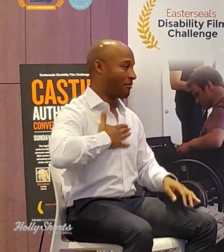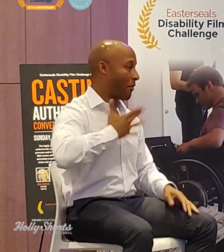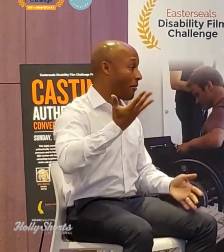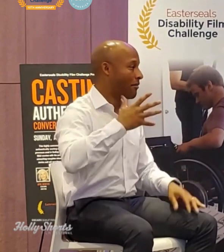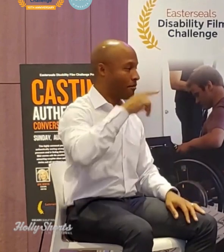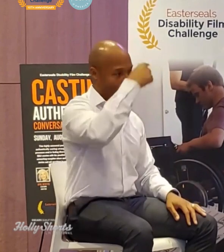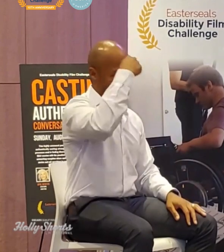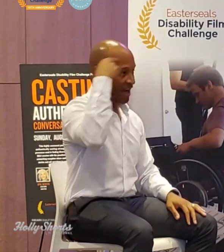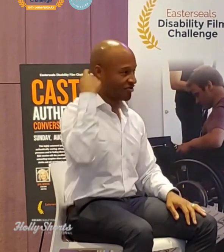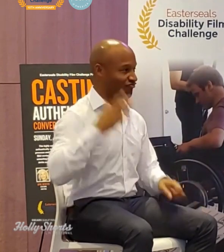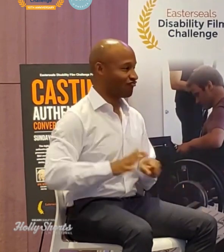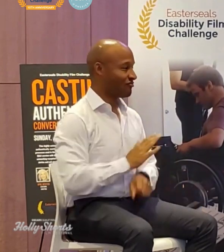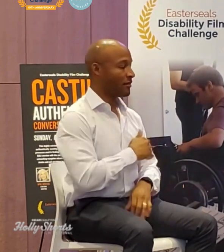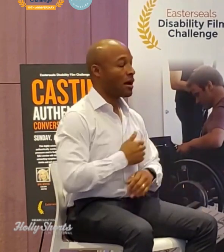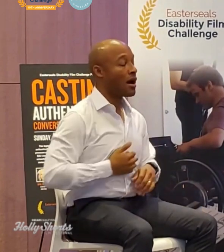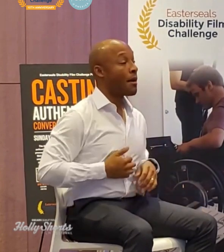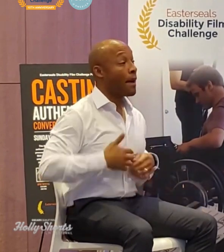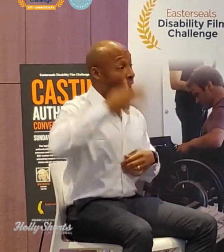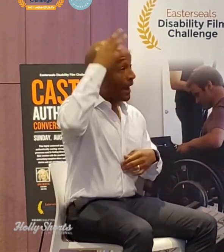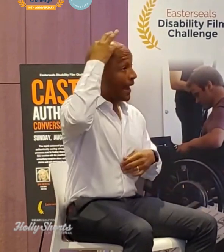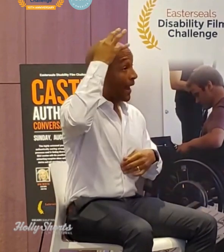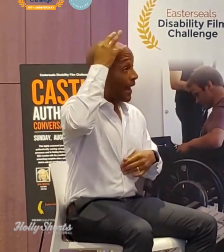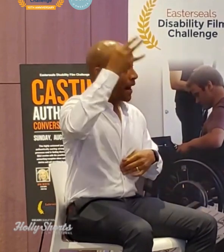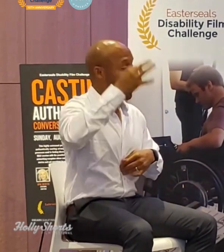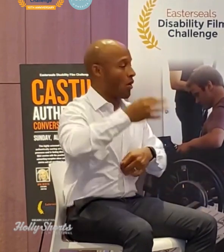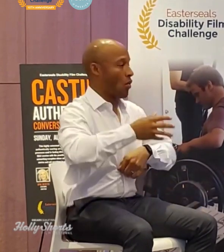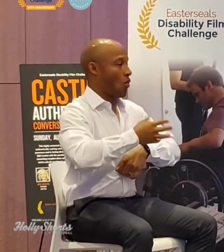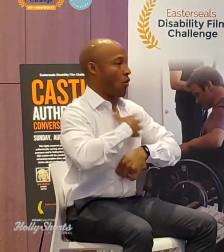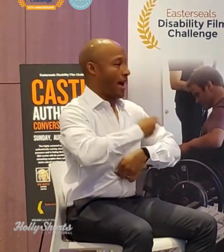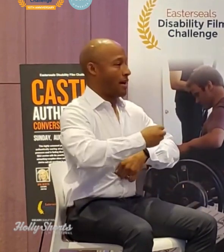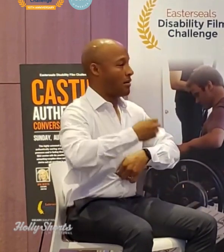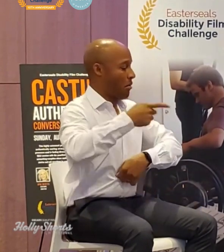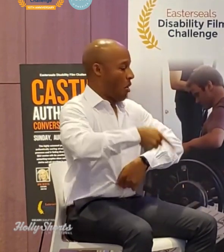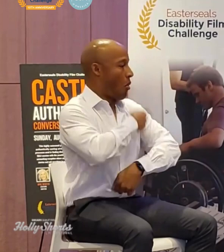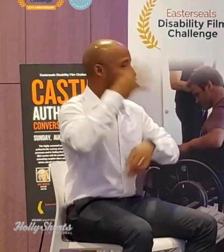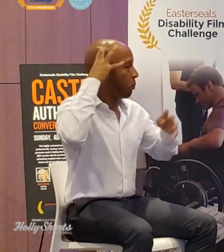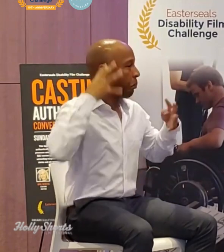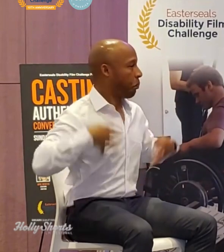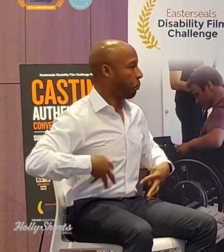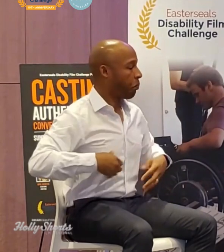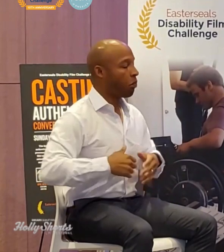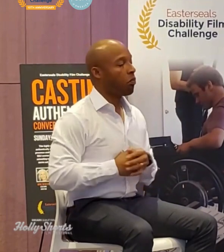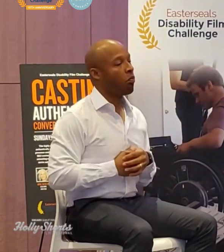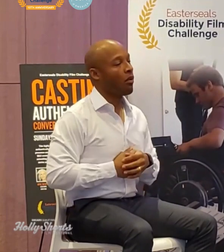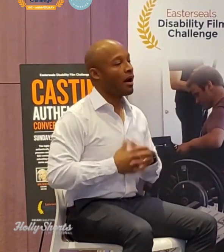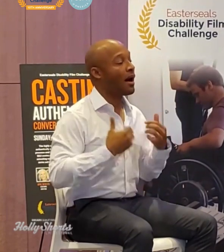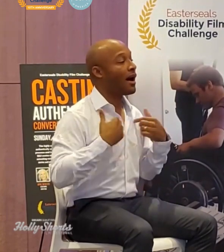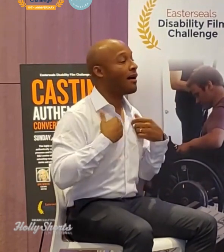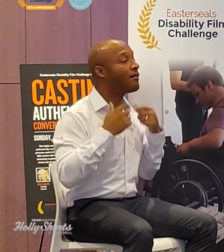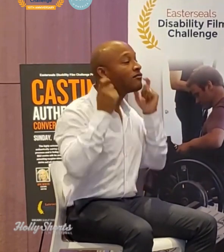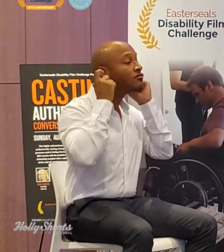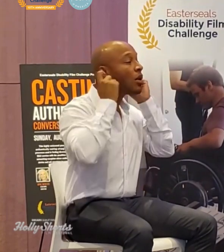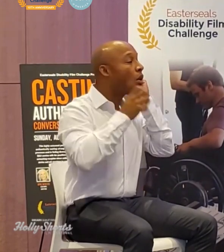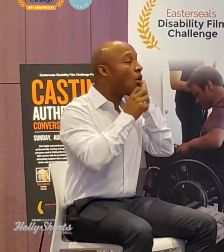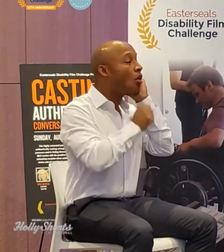have long white hair, and I'm wearing orange vintage earrings that are